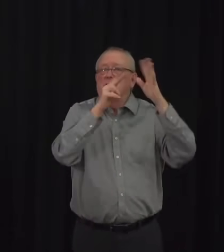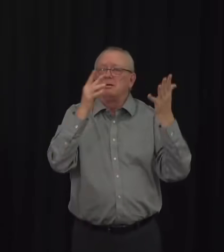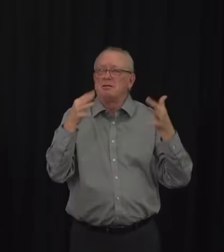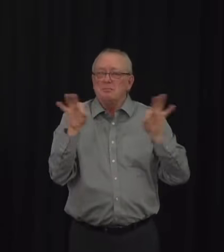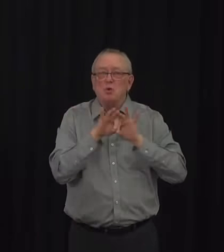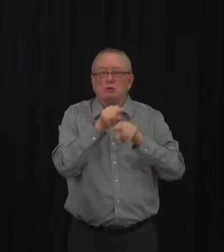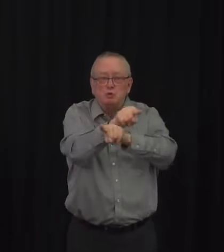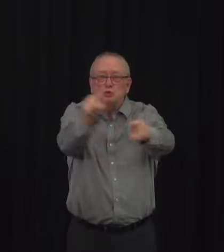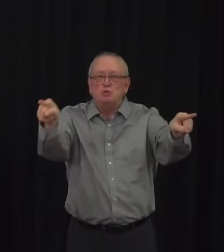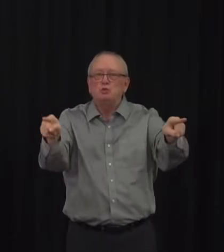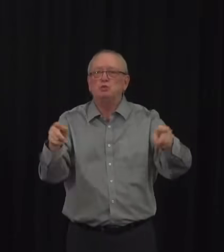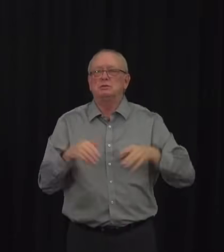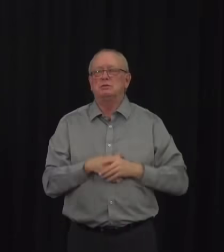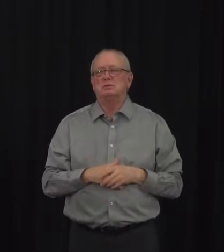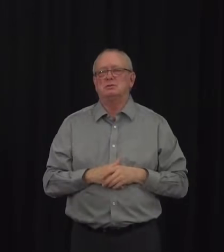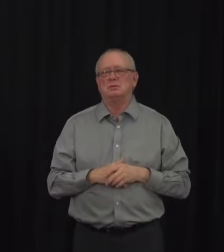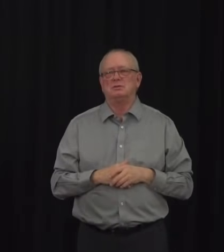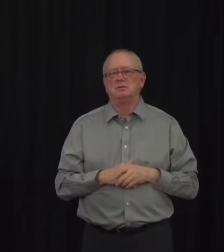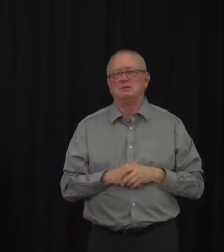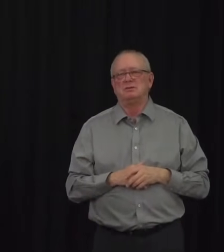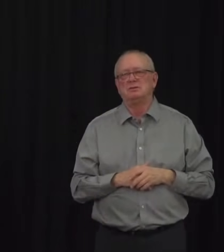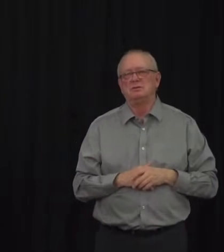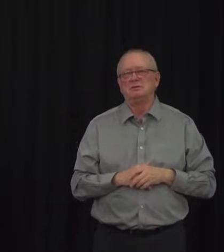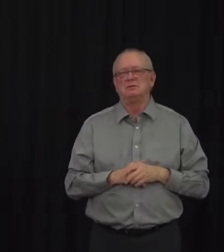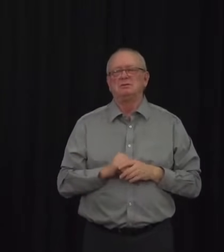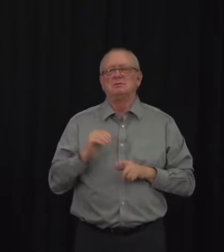Next is Janet French with CBC. Go ahead, Janet.